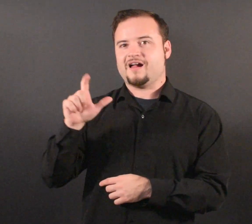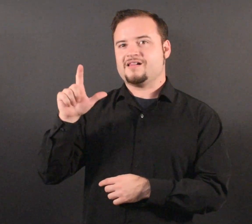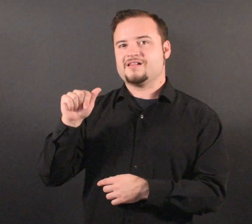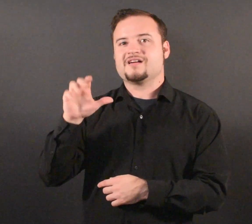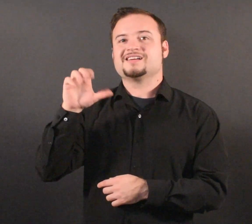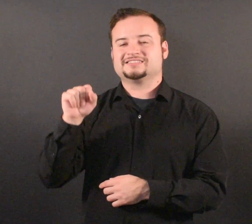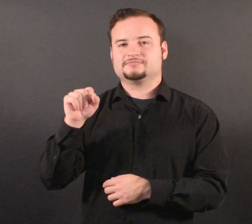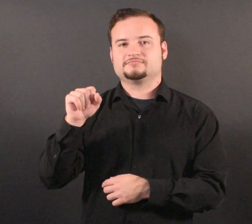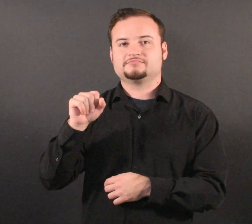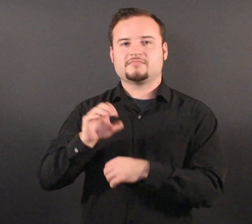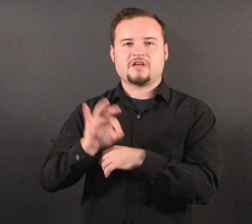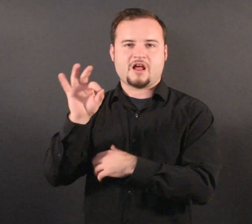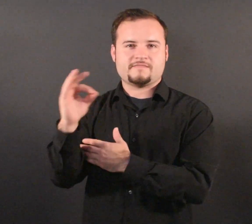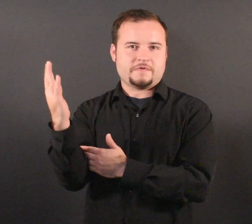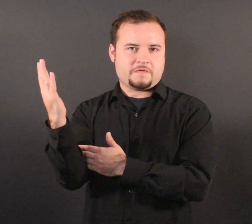9 a.m. until 3 p.m.